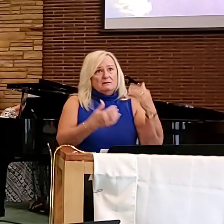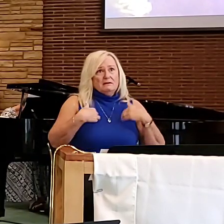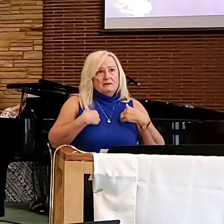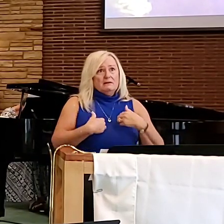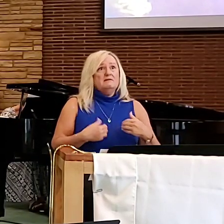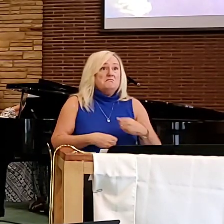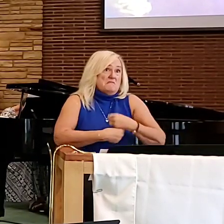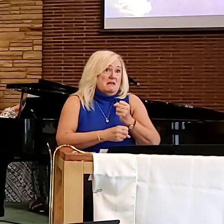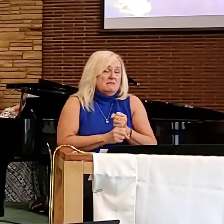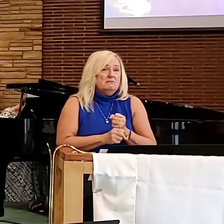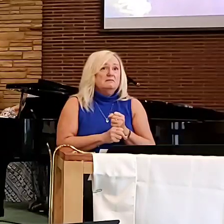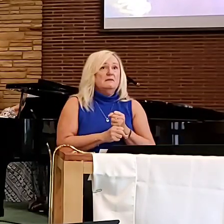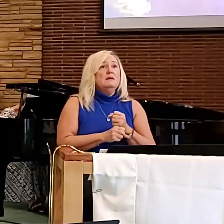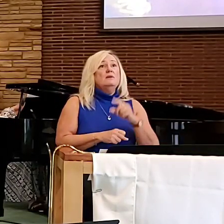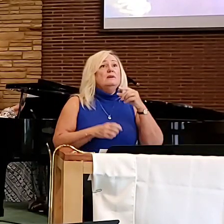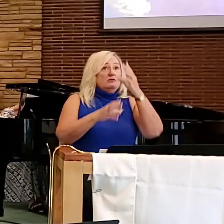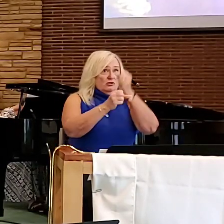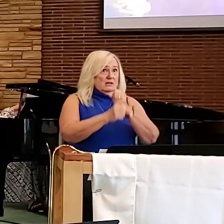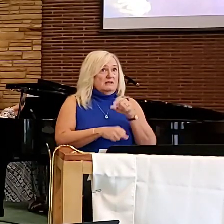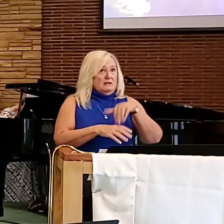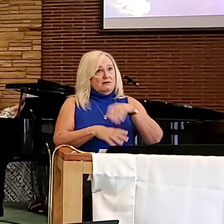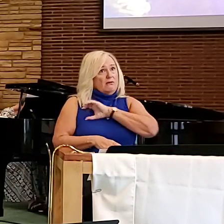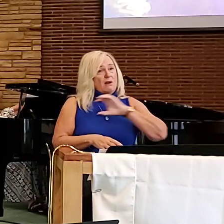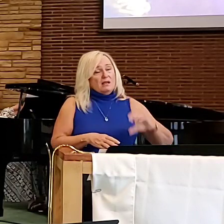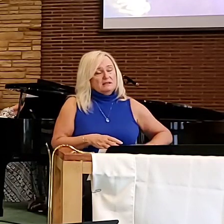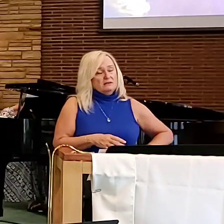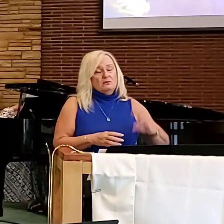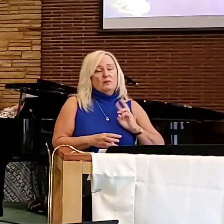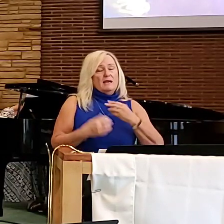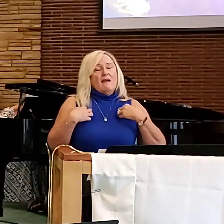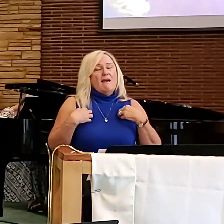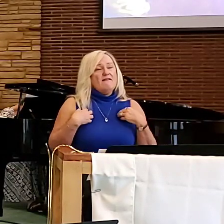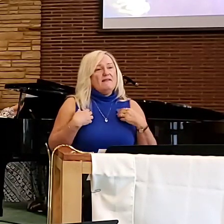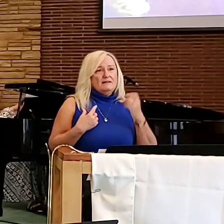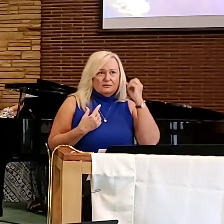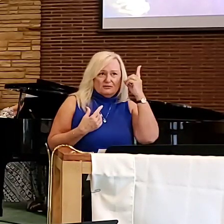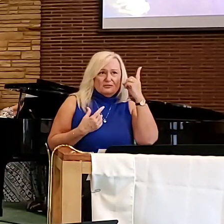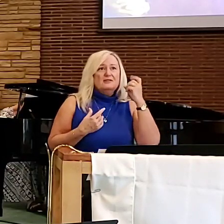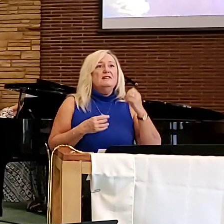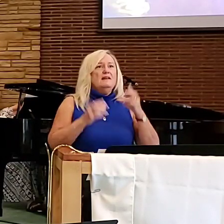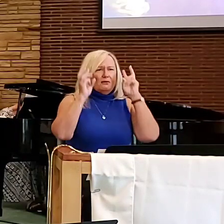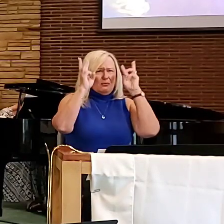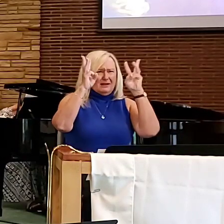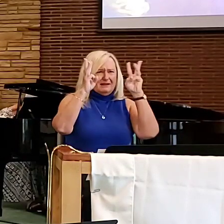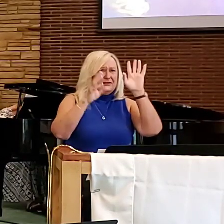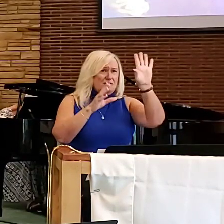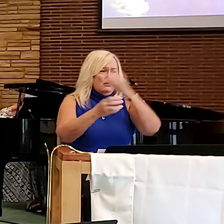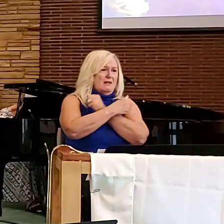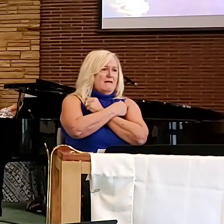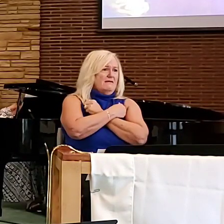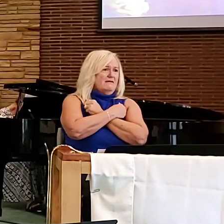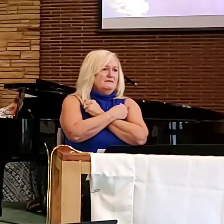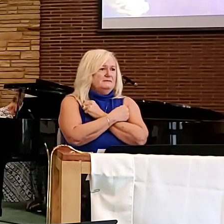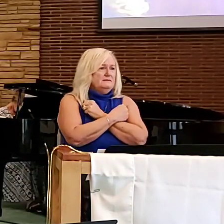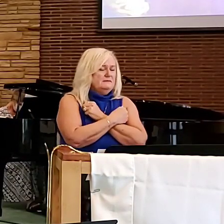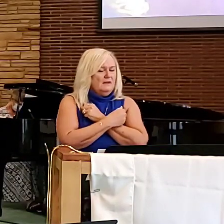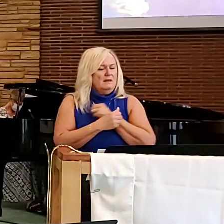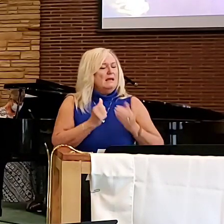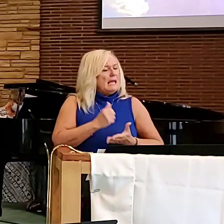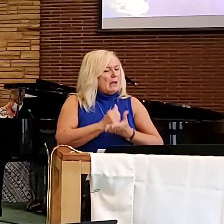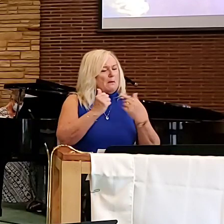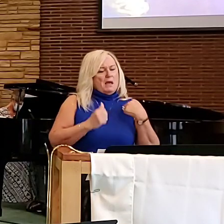made. We trust that in Christ we have discovered and witnessed your love.